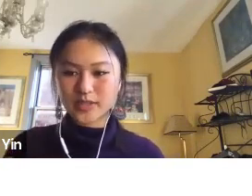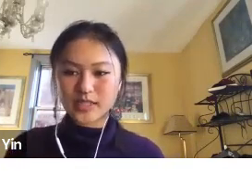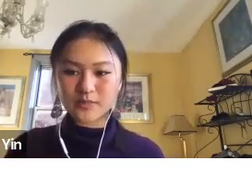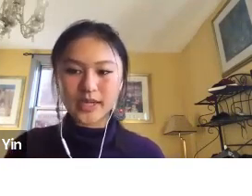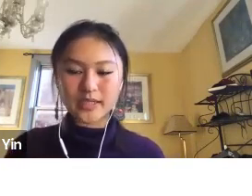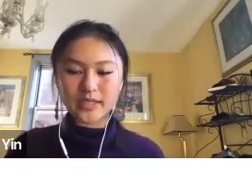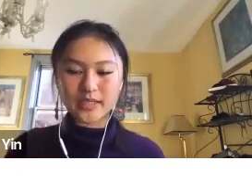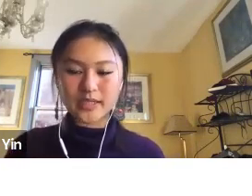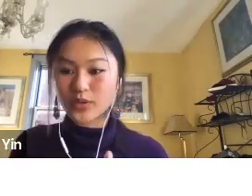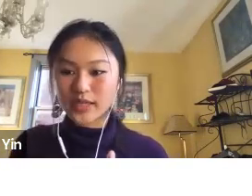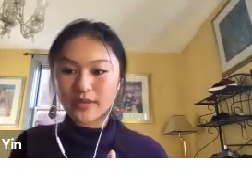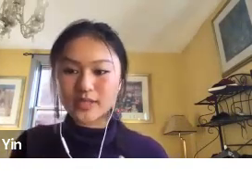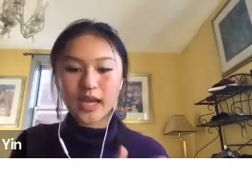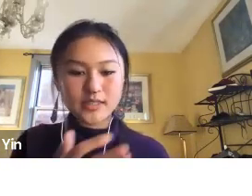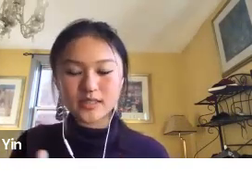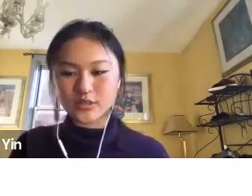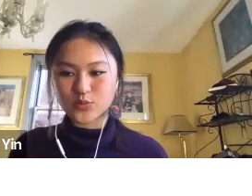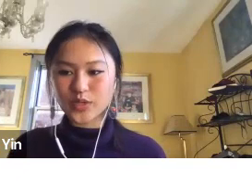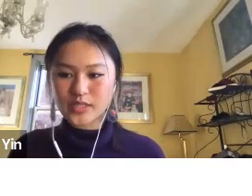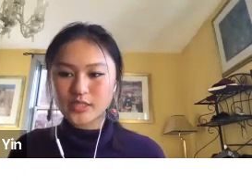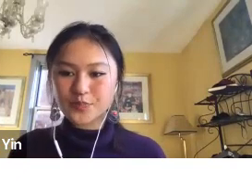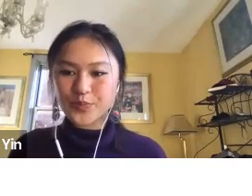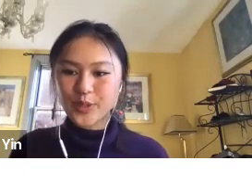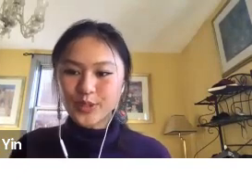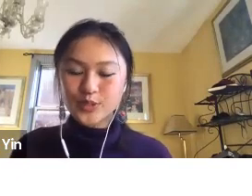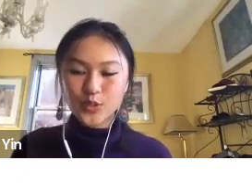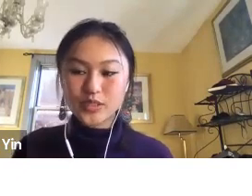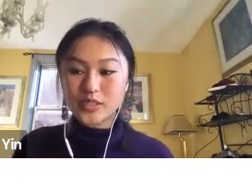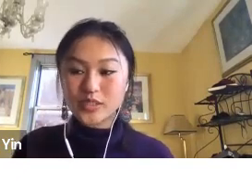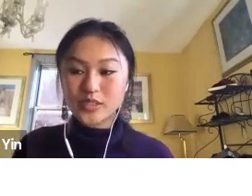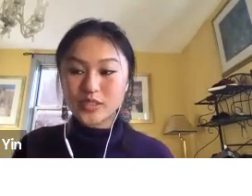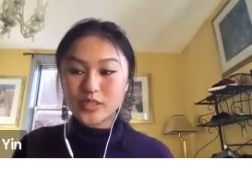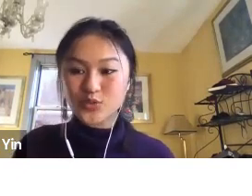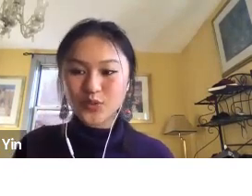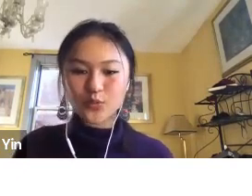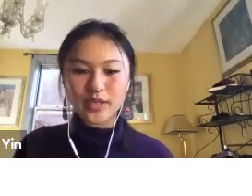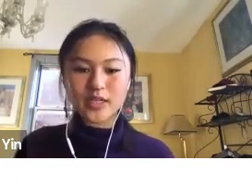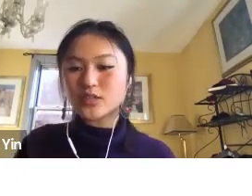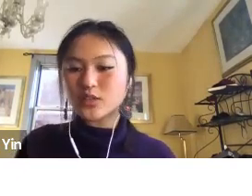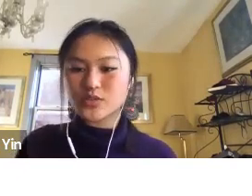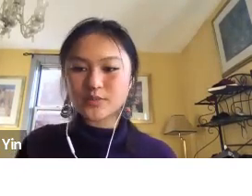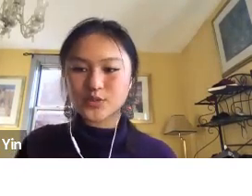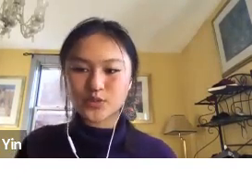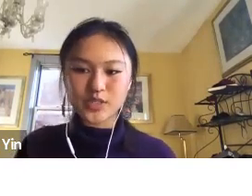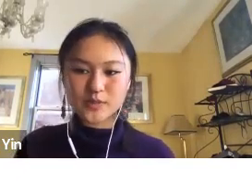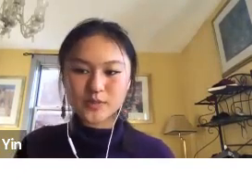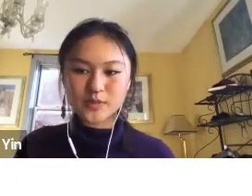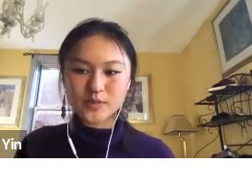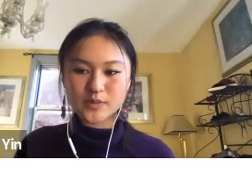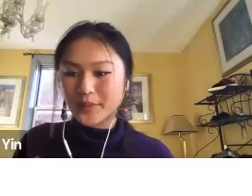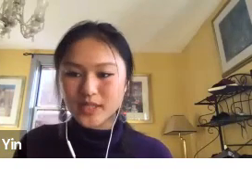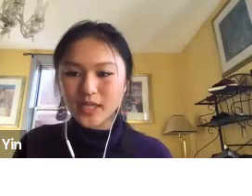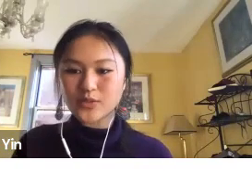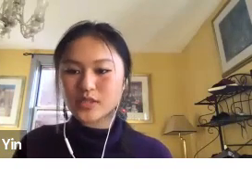is replaced by the source token having the highest attention weights. So this is especially useful when the unknown symbols correspond